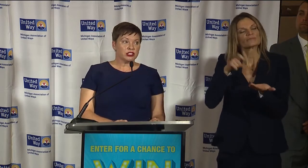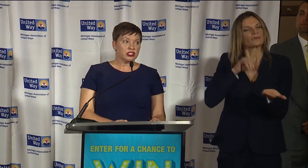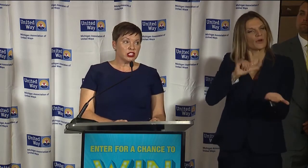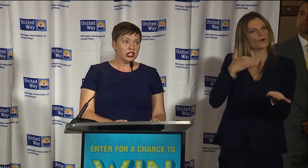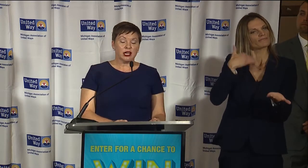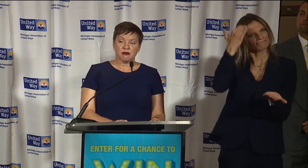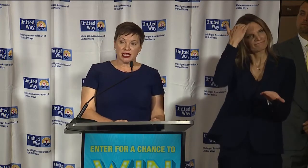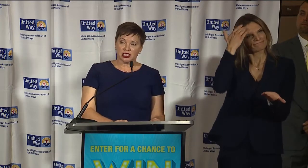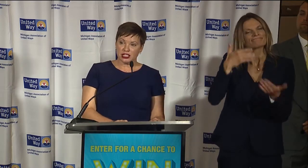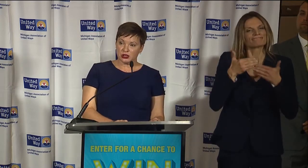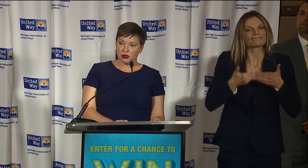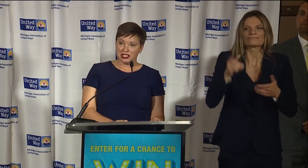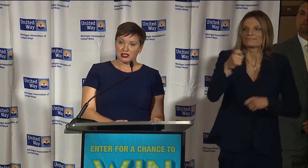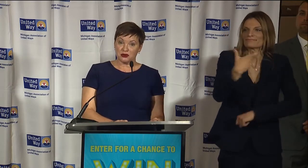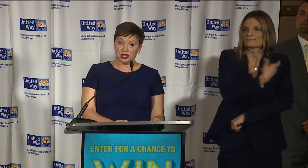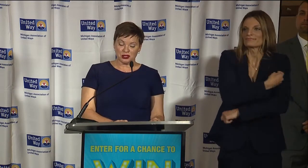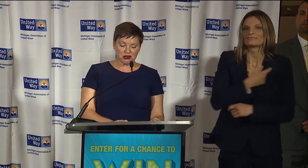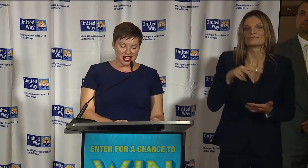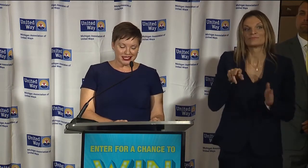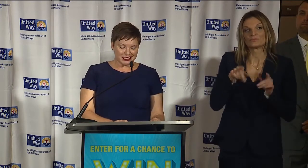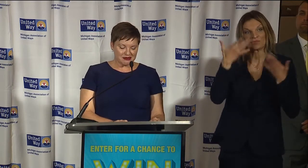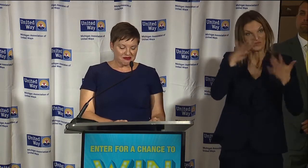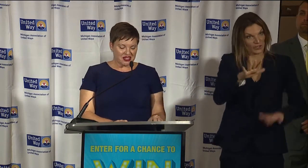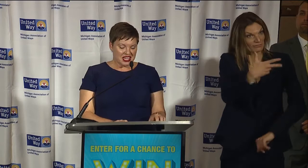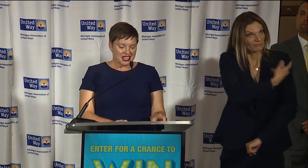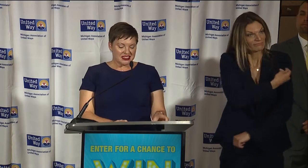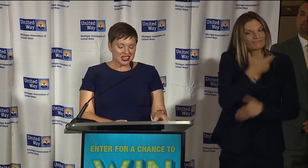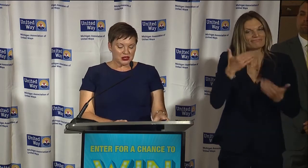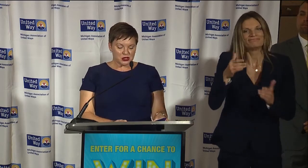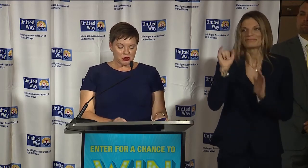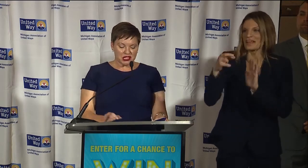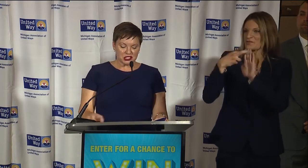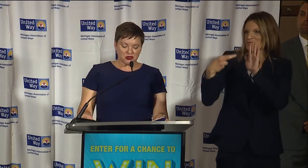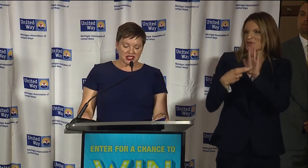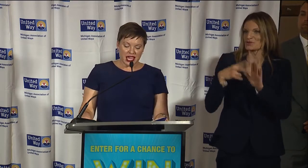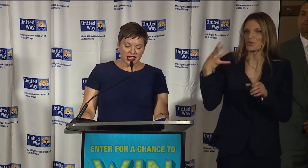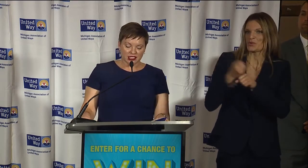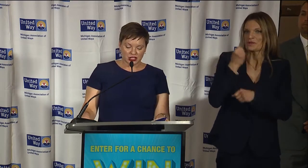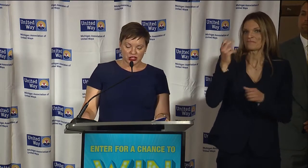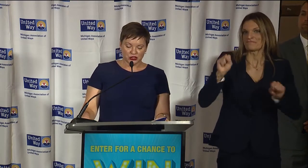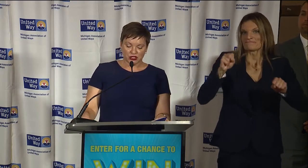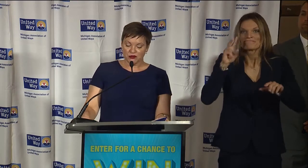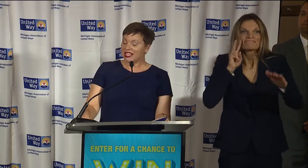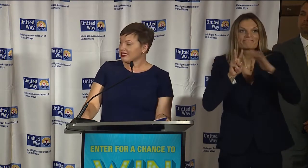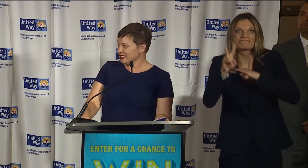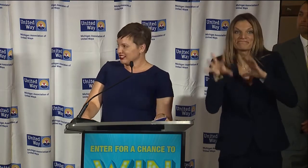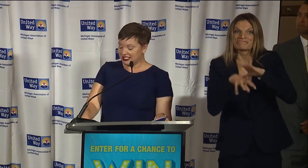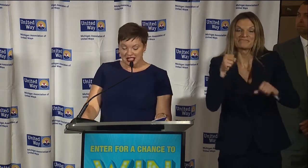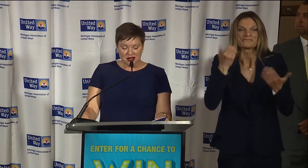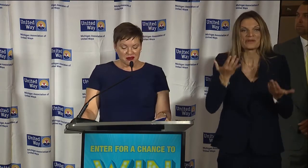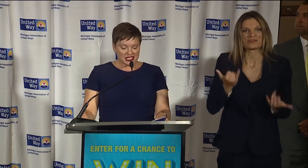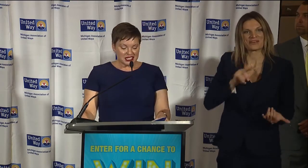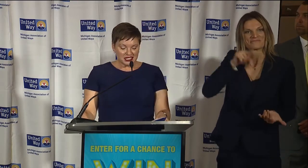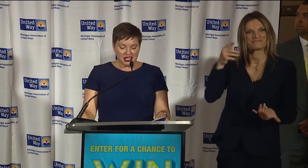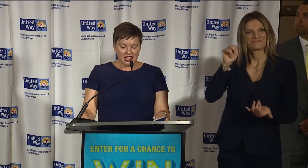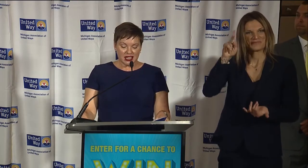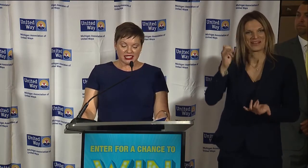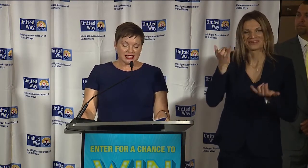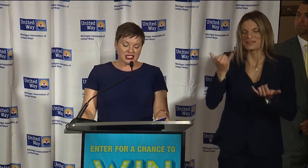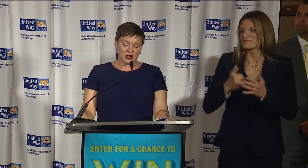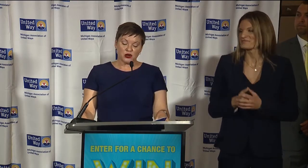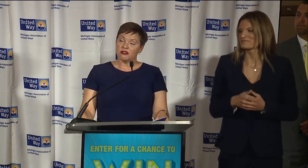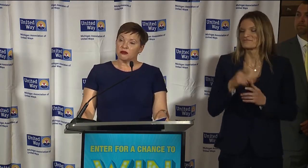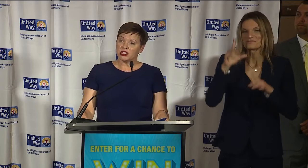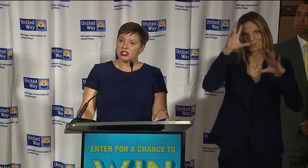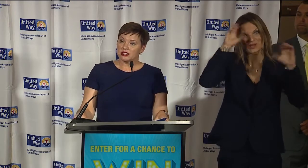to register at My Shot to win your prize. Thank you so much. And with that, I'll turn it over to Mike Larson, President